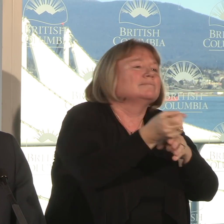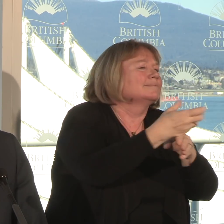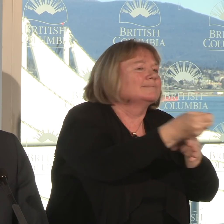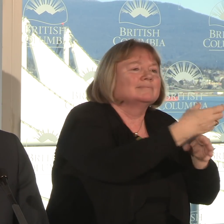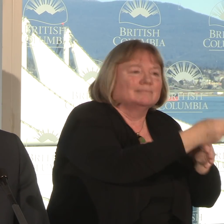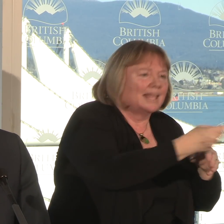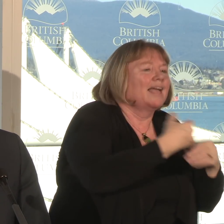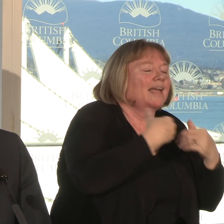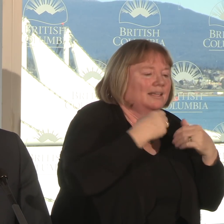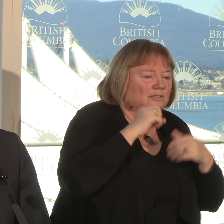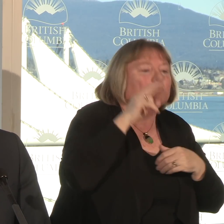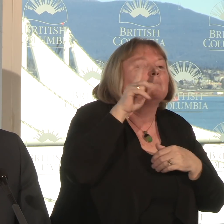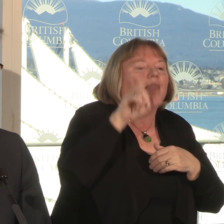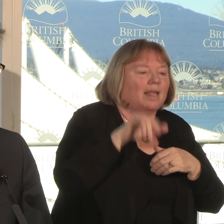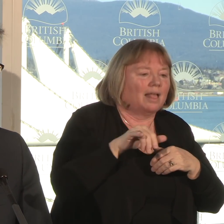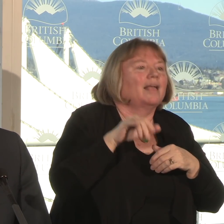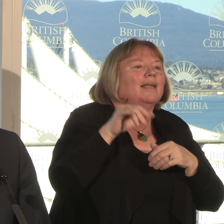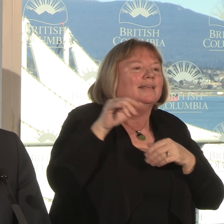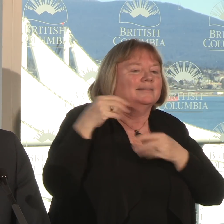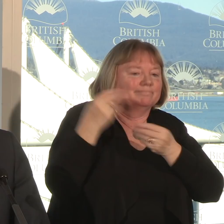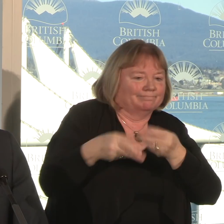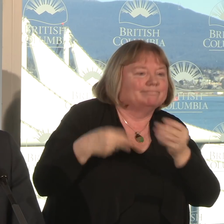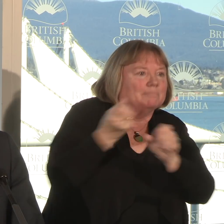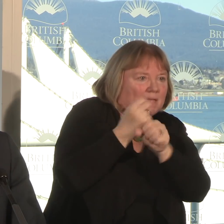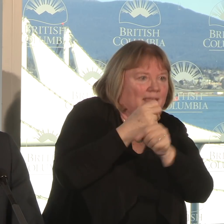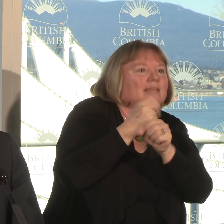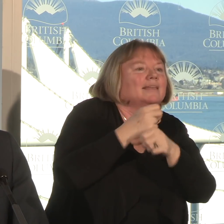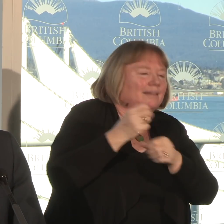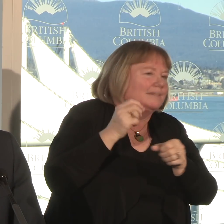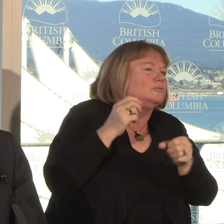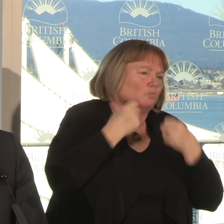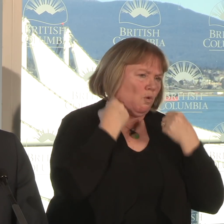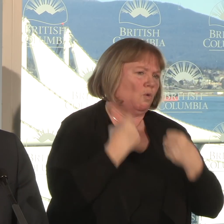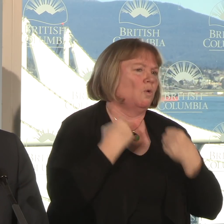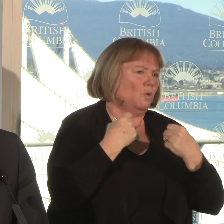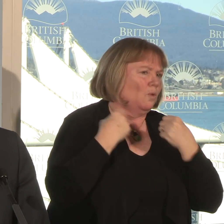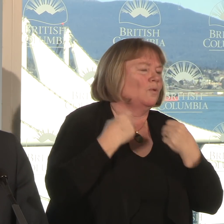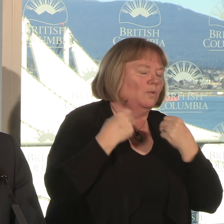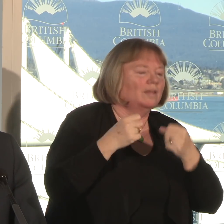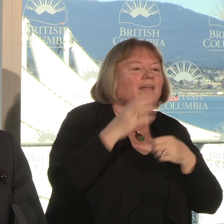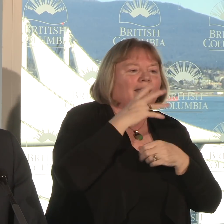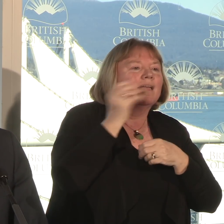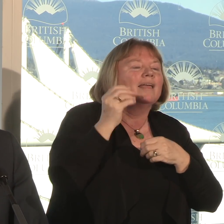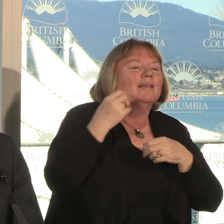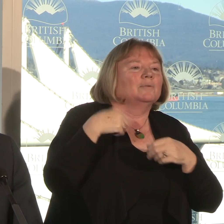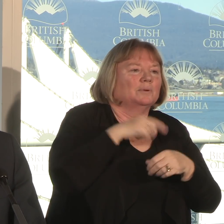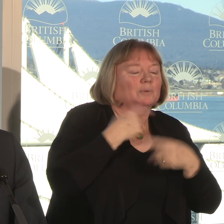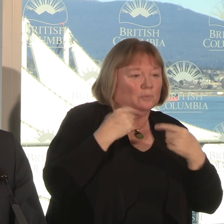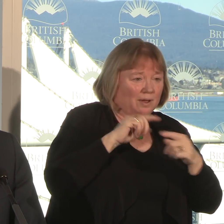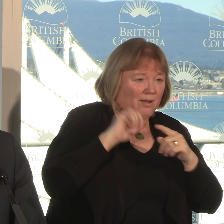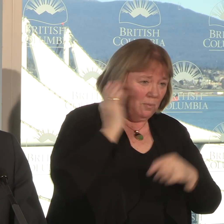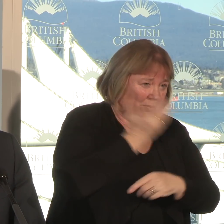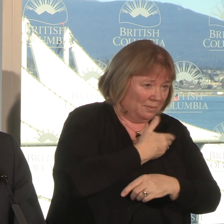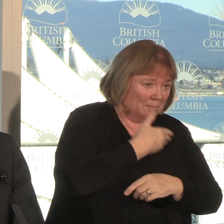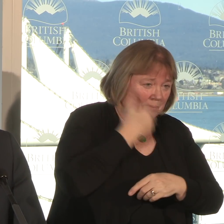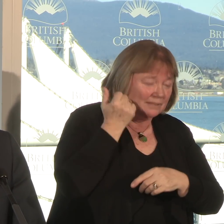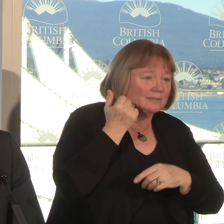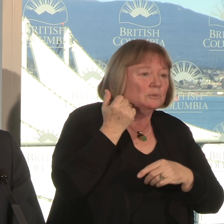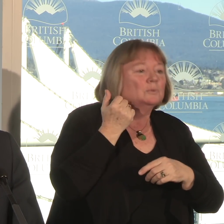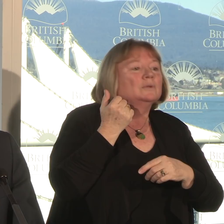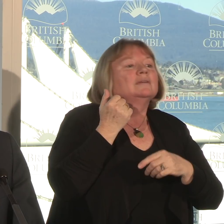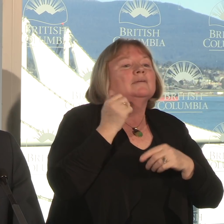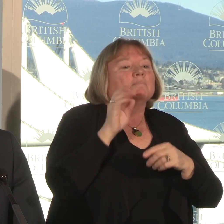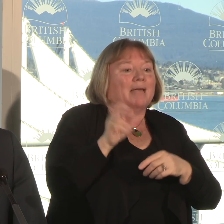supply chains are strong, and we have to try as best as possible to revert to